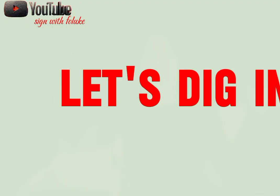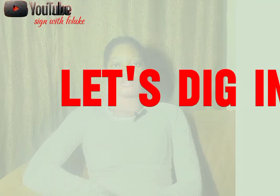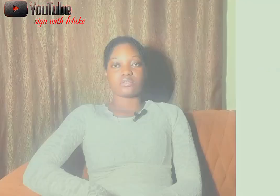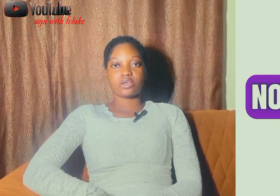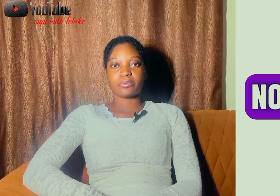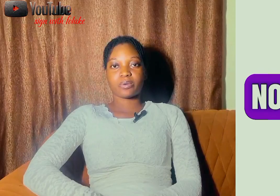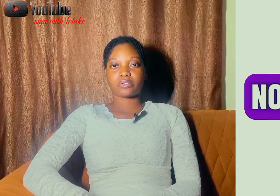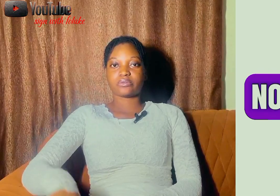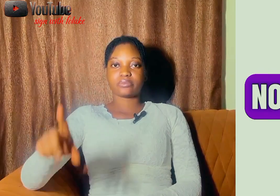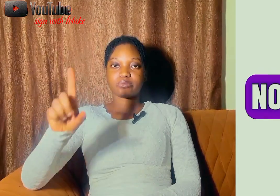Number 1,